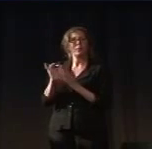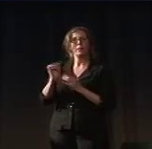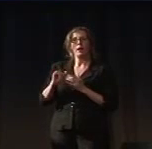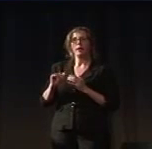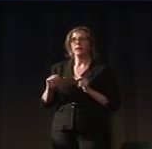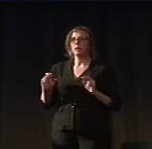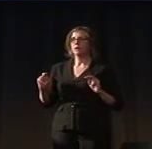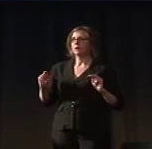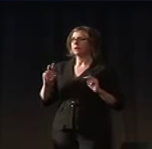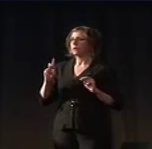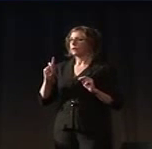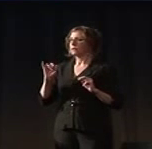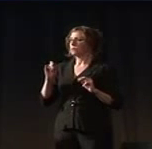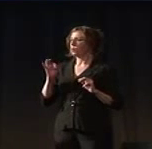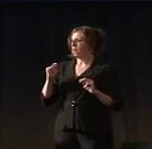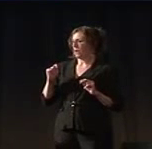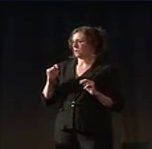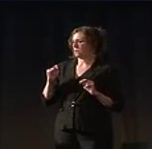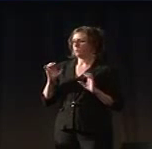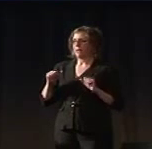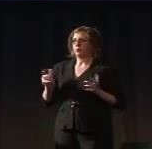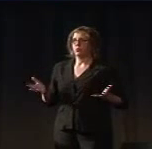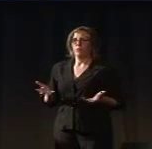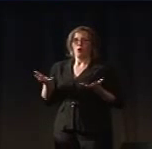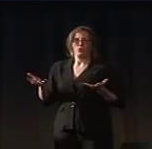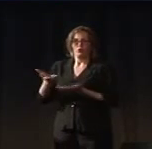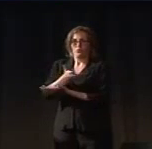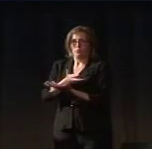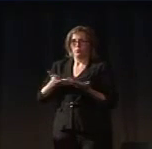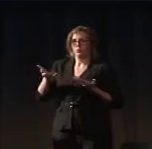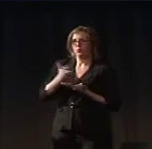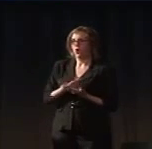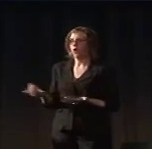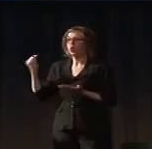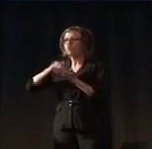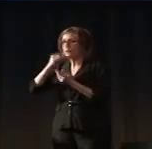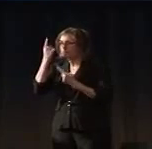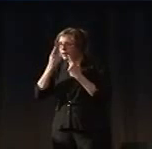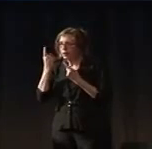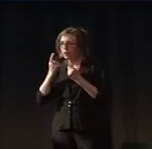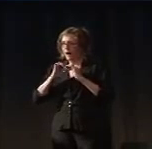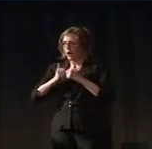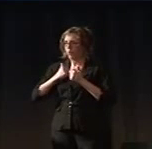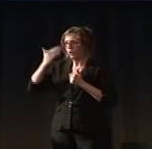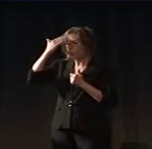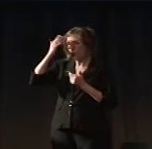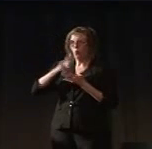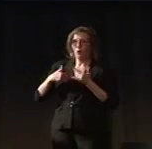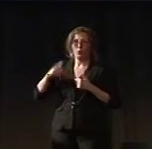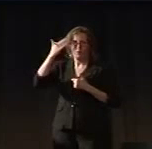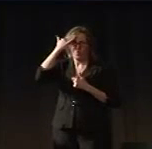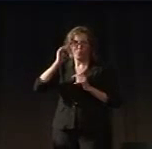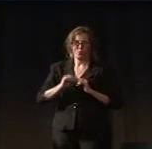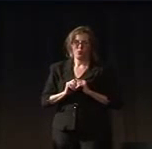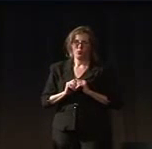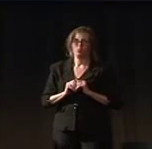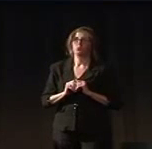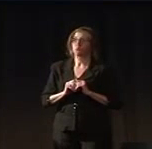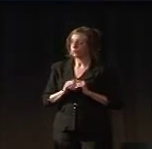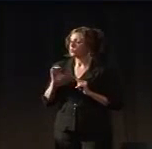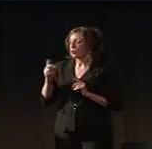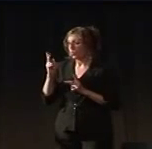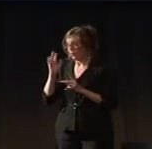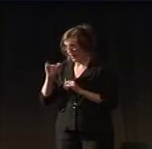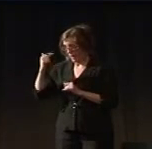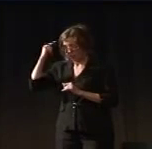foster discussions among many types of knowers to rethink what it is, the bases of knowledge production and of action more broadly. And so with that in